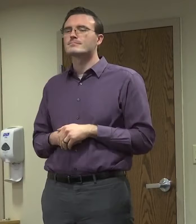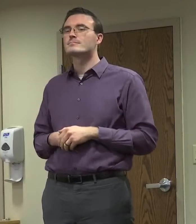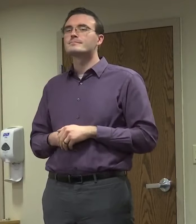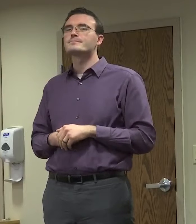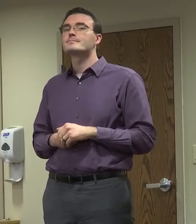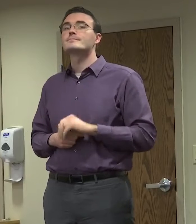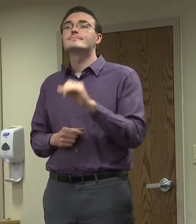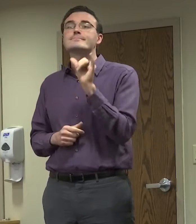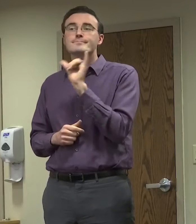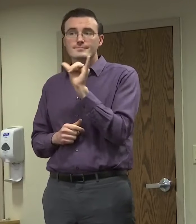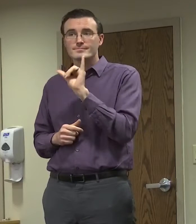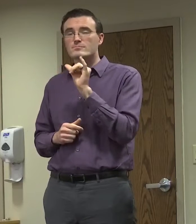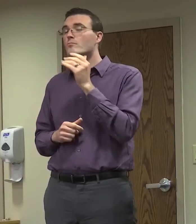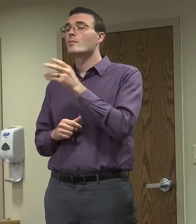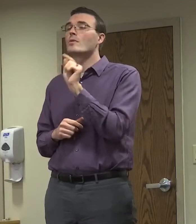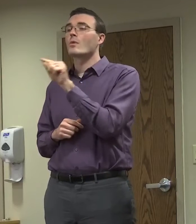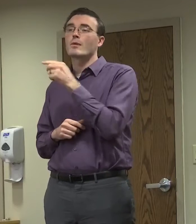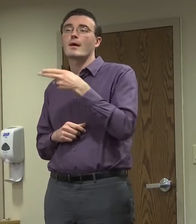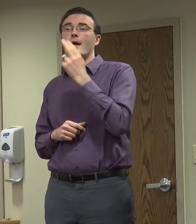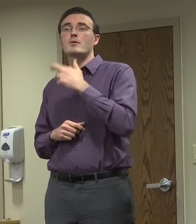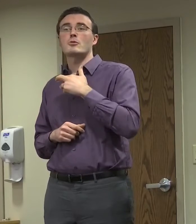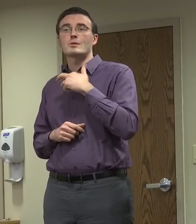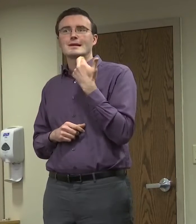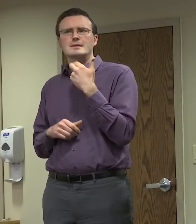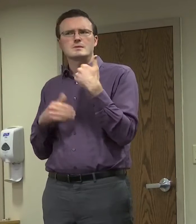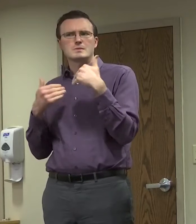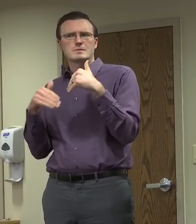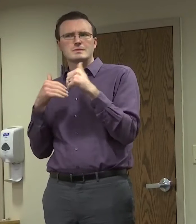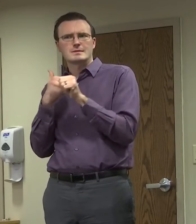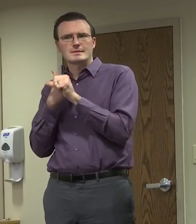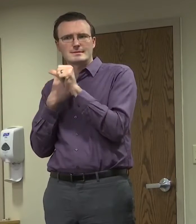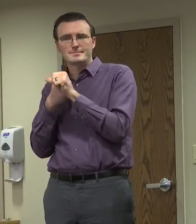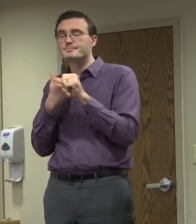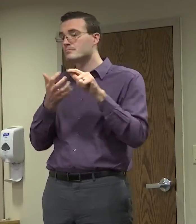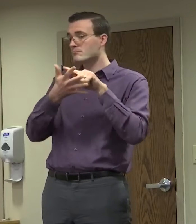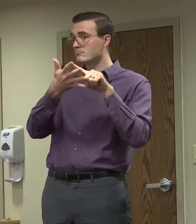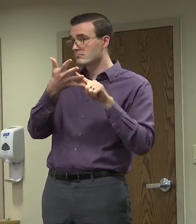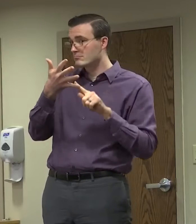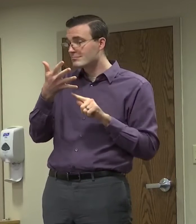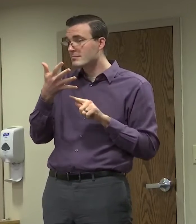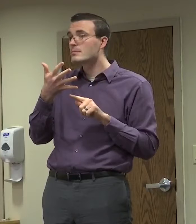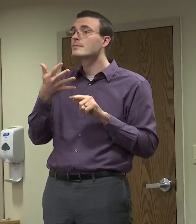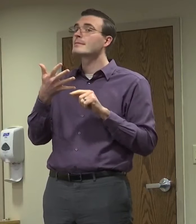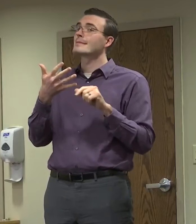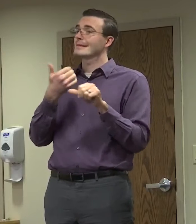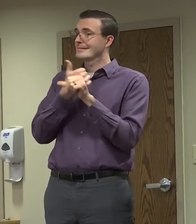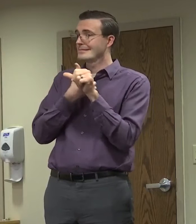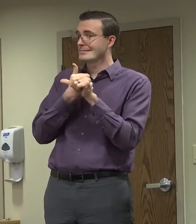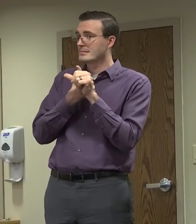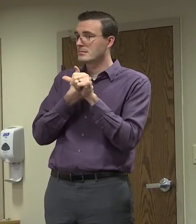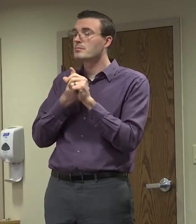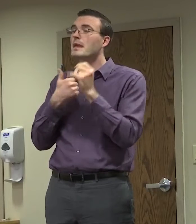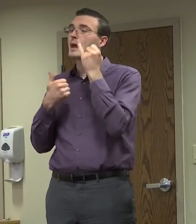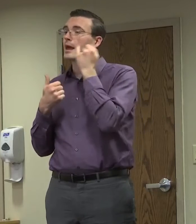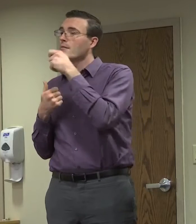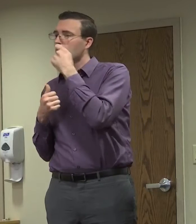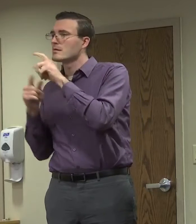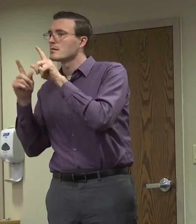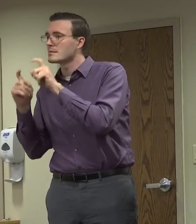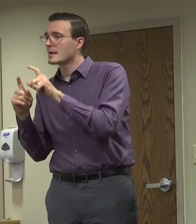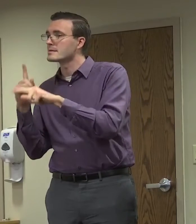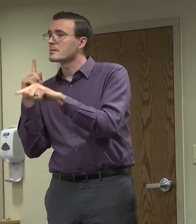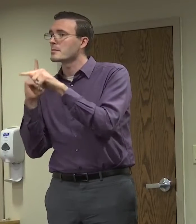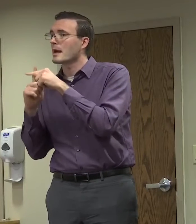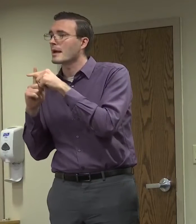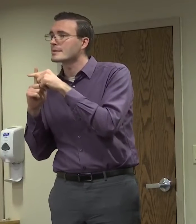individuals. So if you test positive and you meet any of these risk criteria, contact your physician immediately, because it may take a while for